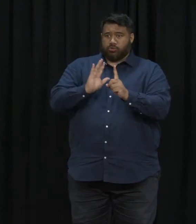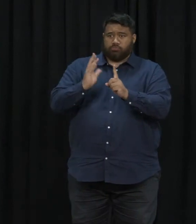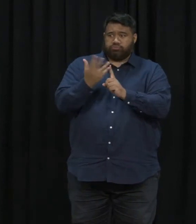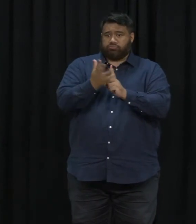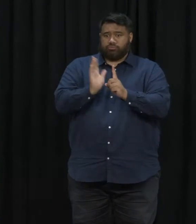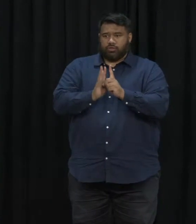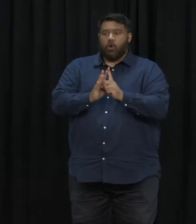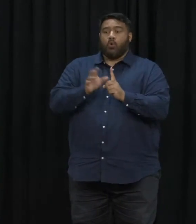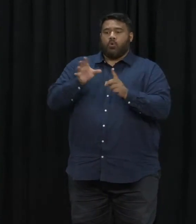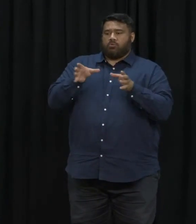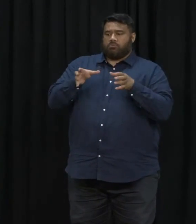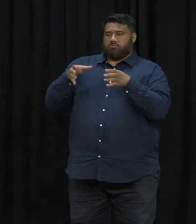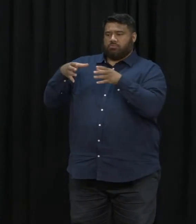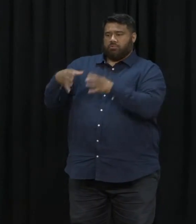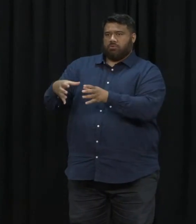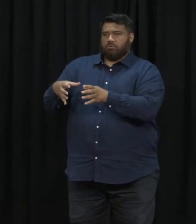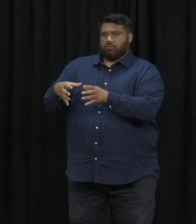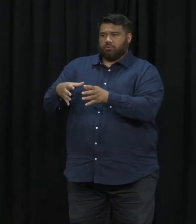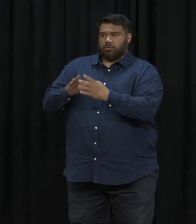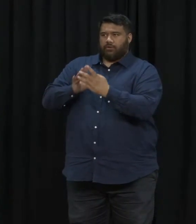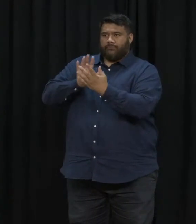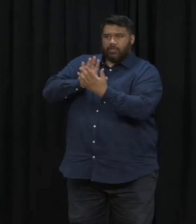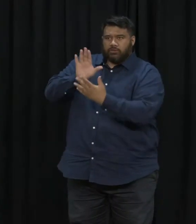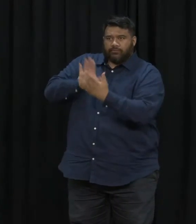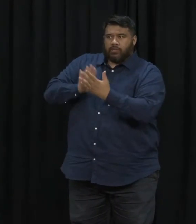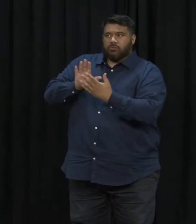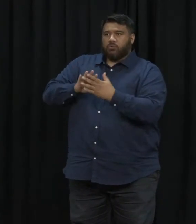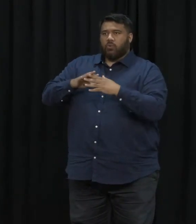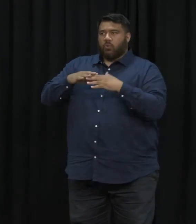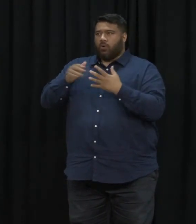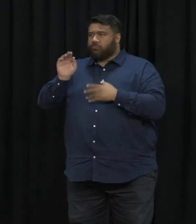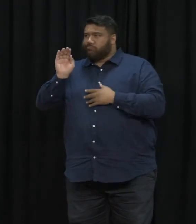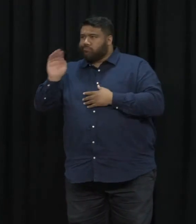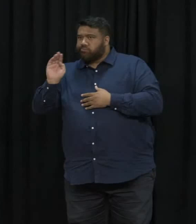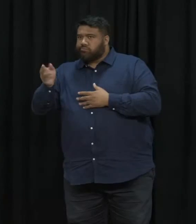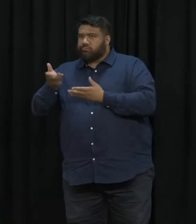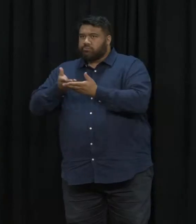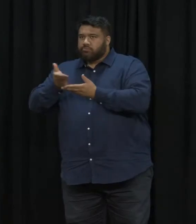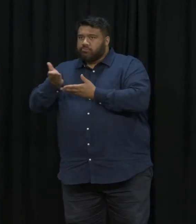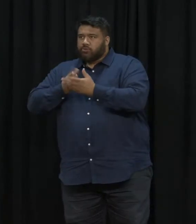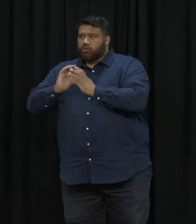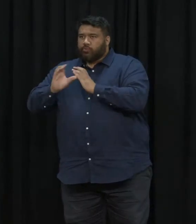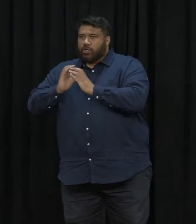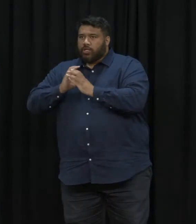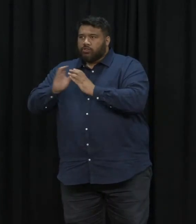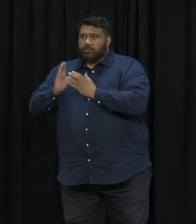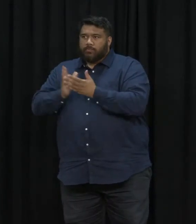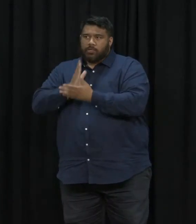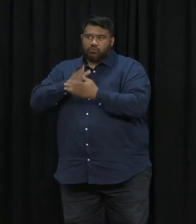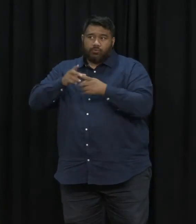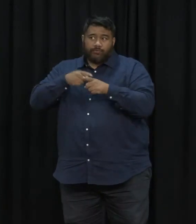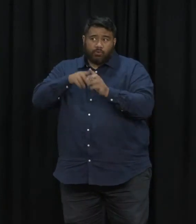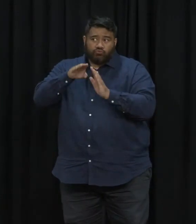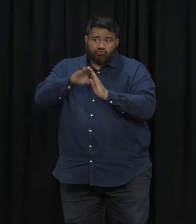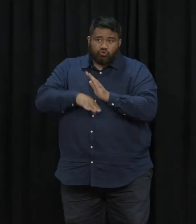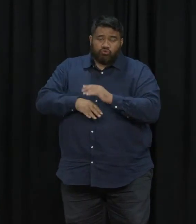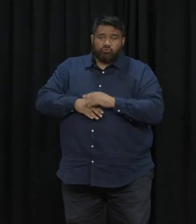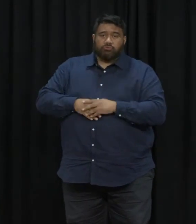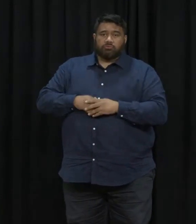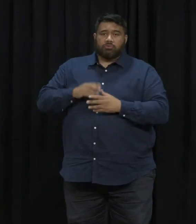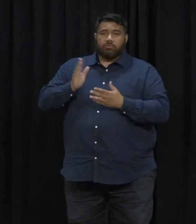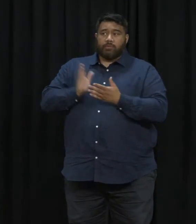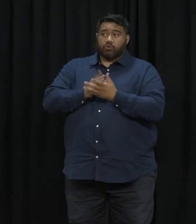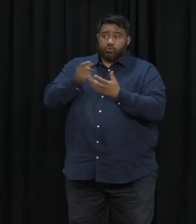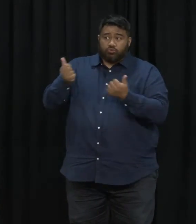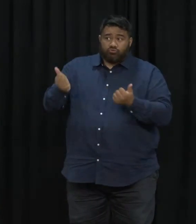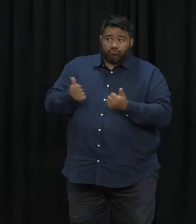including in-person checks, primarily for welfare needs, but also to ensure compliance. We also